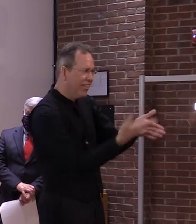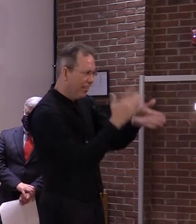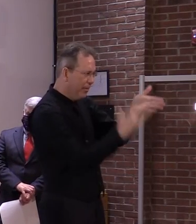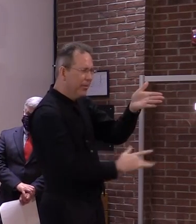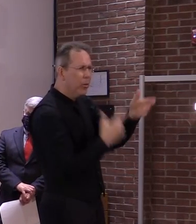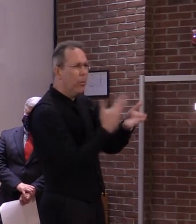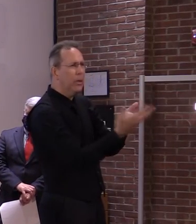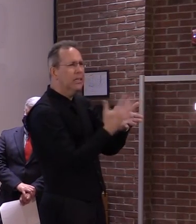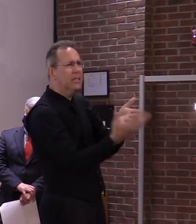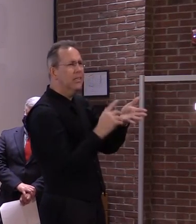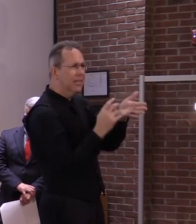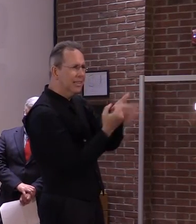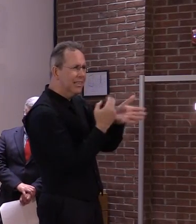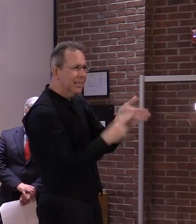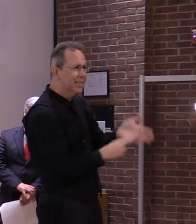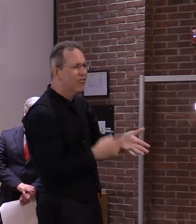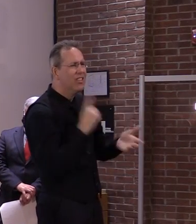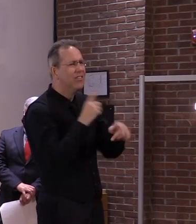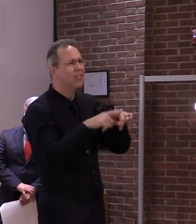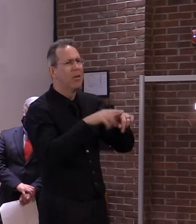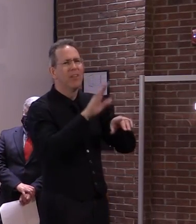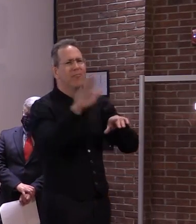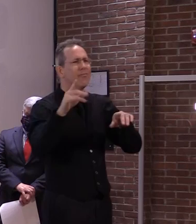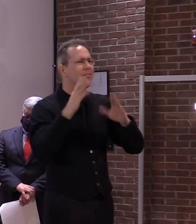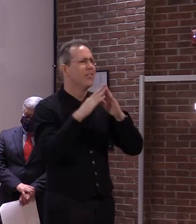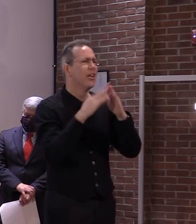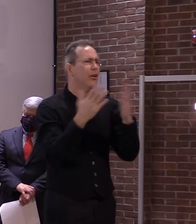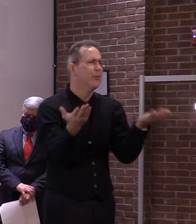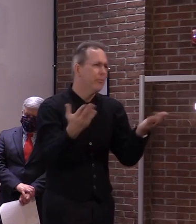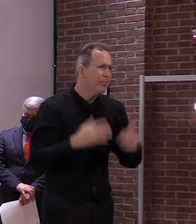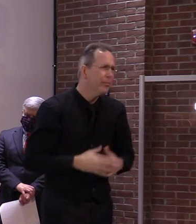assume that they would be able to fill those slots next week.